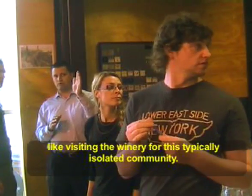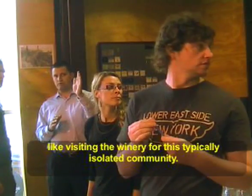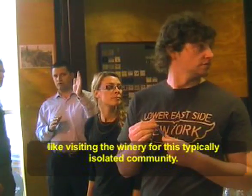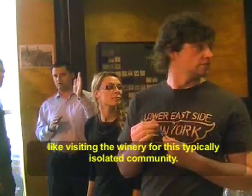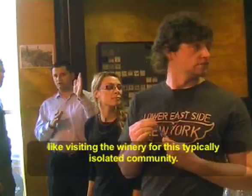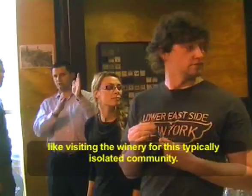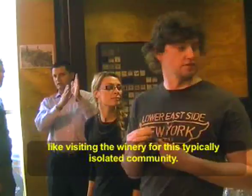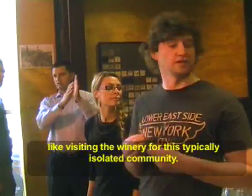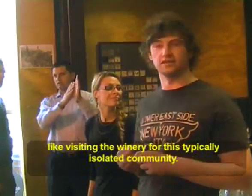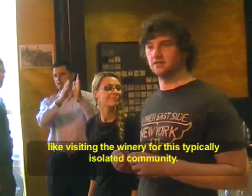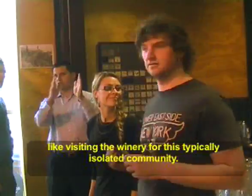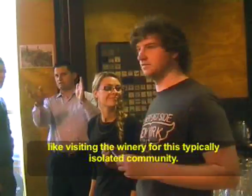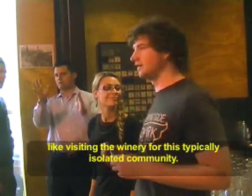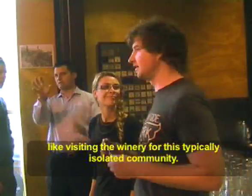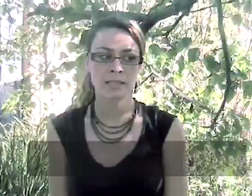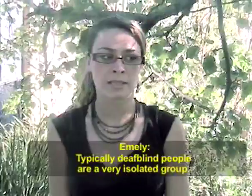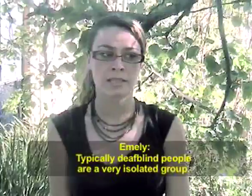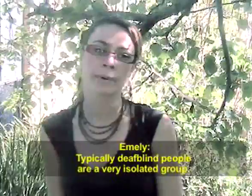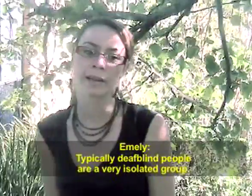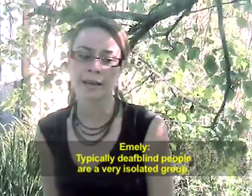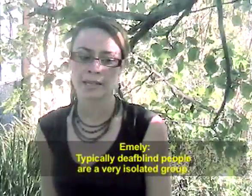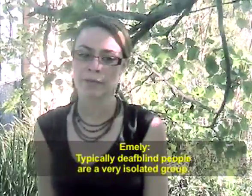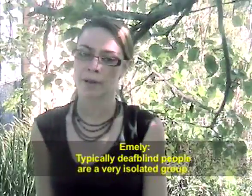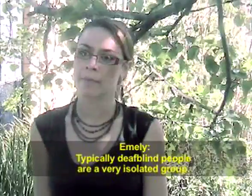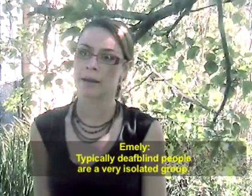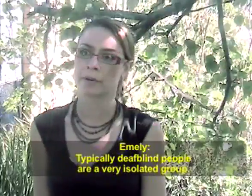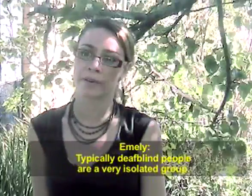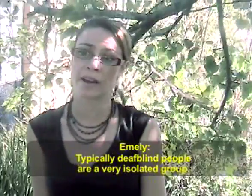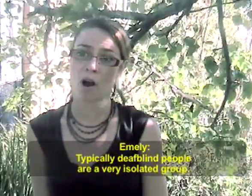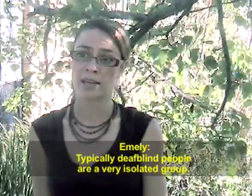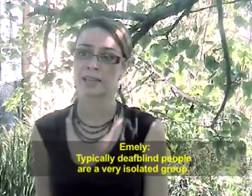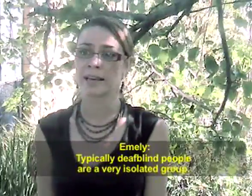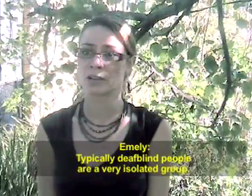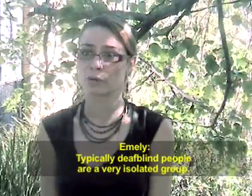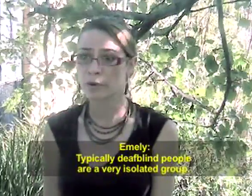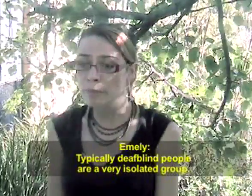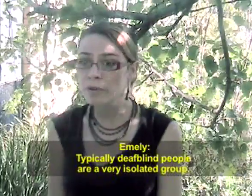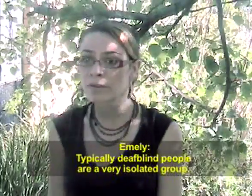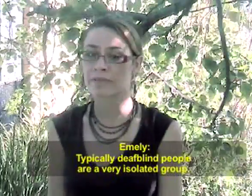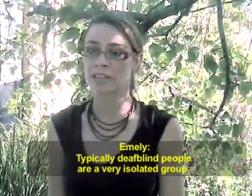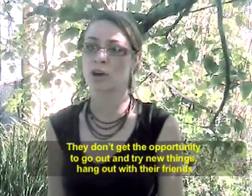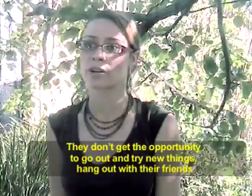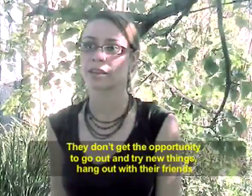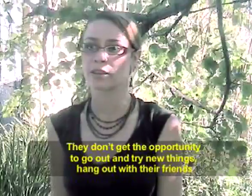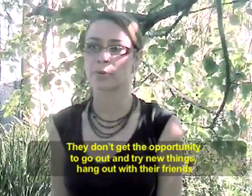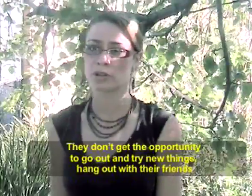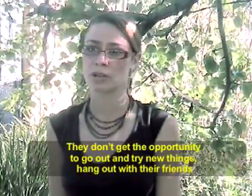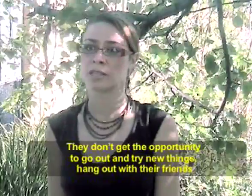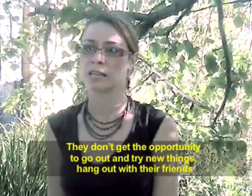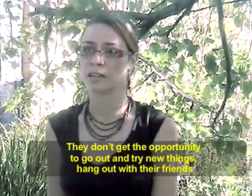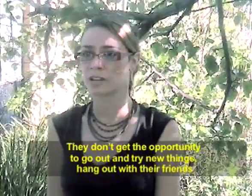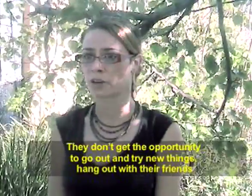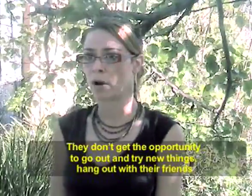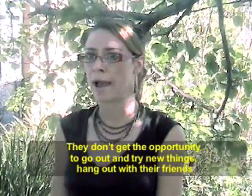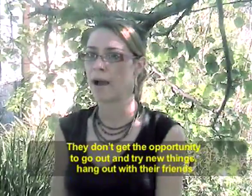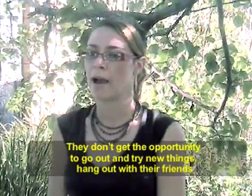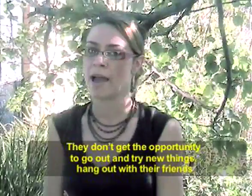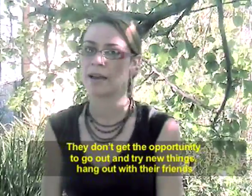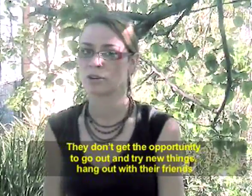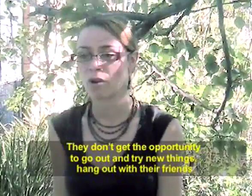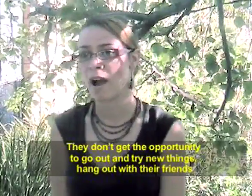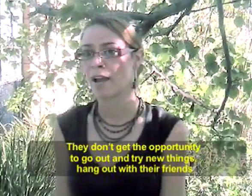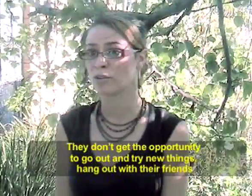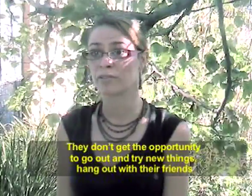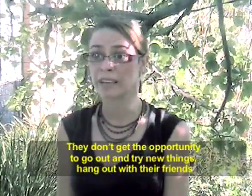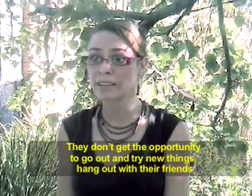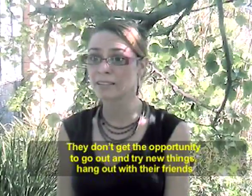this typically isolated community. Typically, deafblind people are a very isolated group. They don't get the opportunity to go out